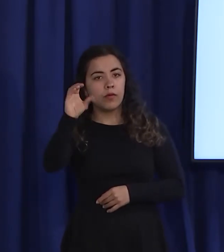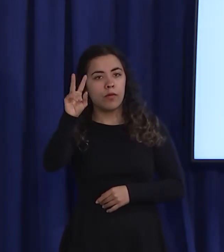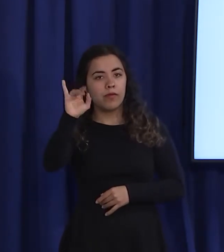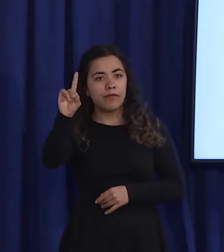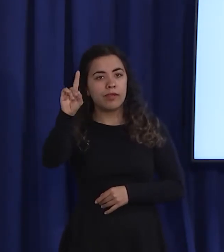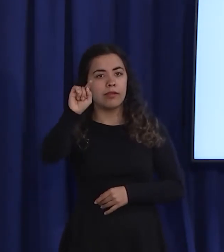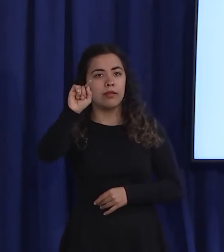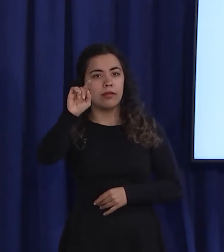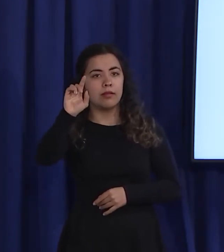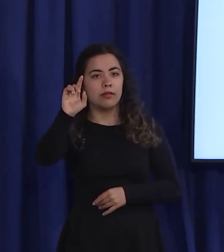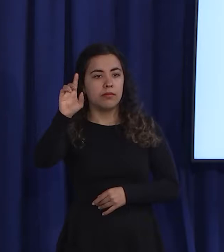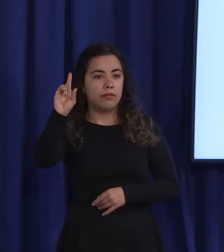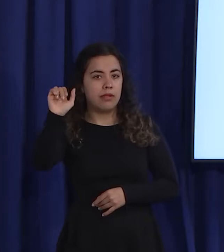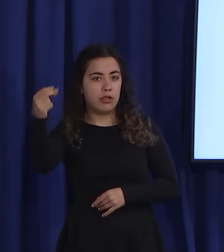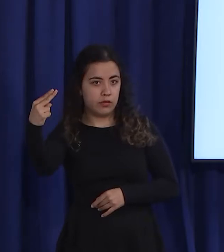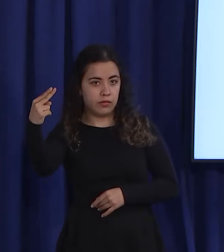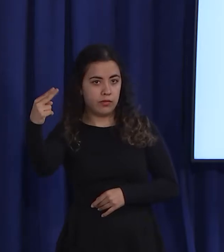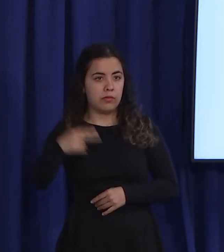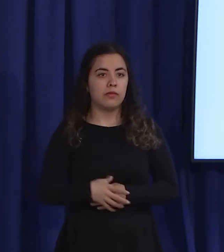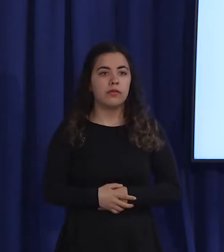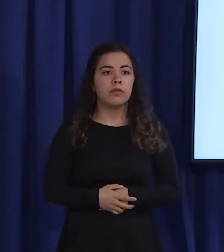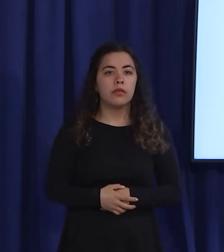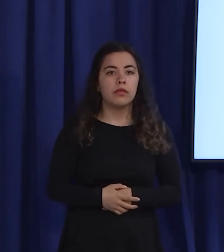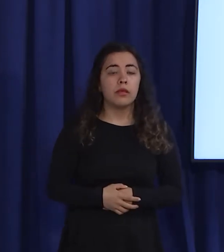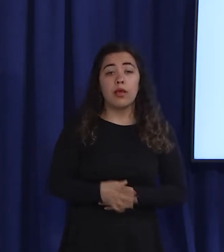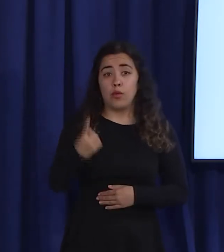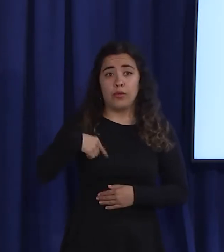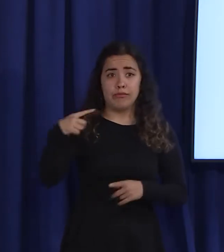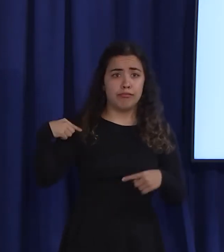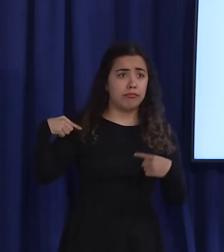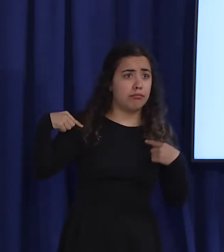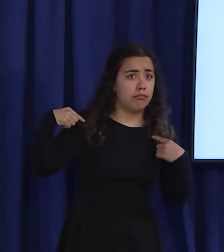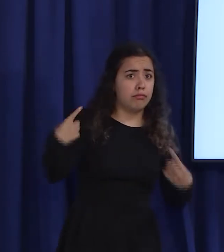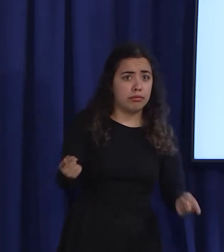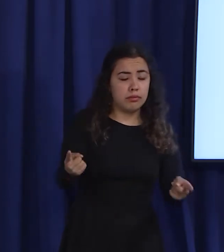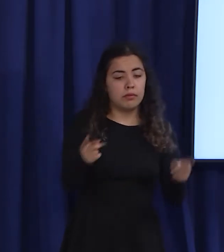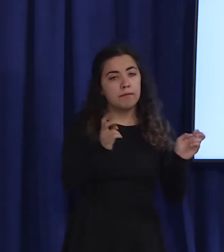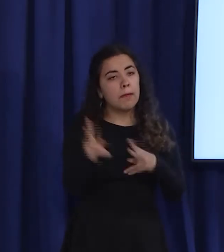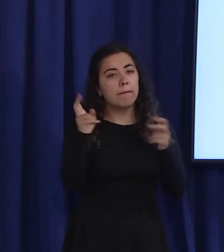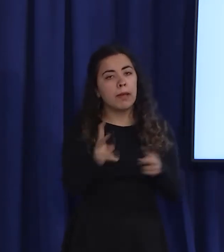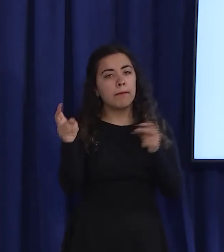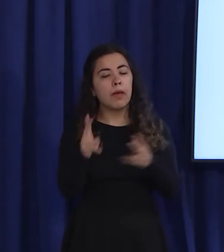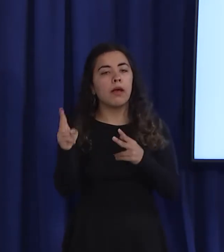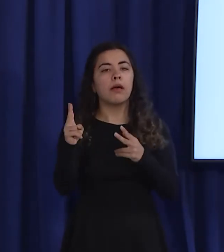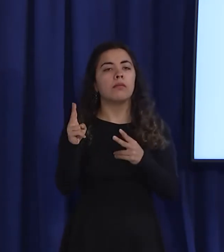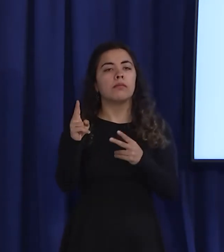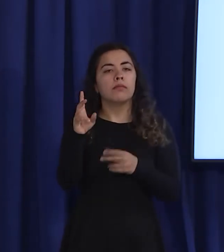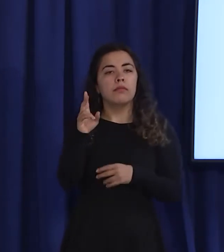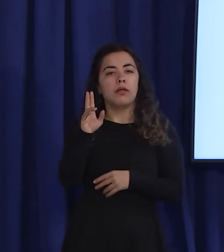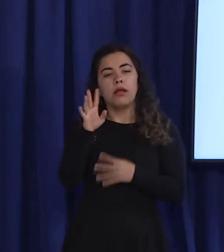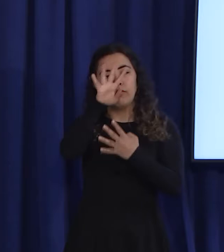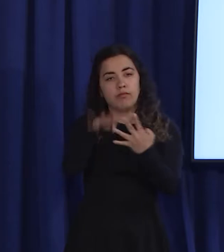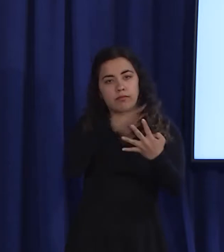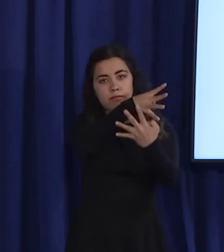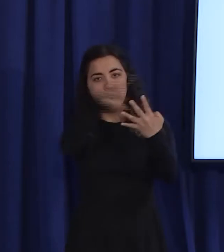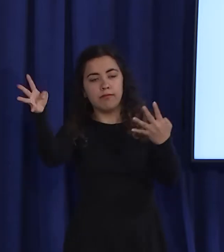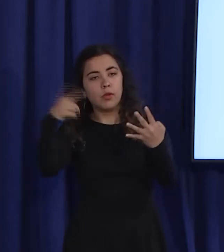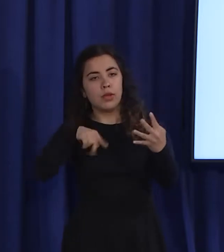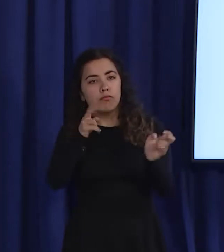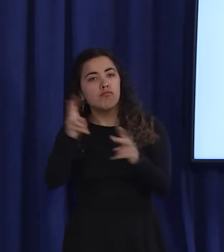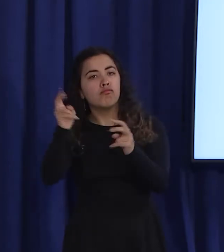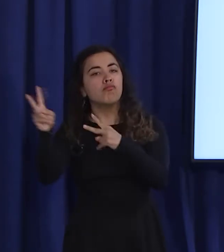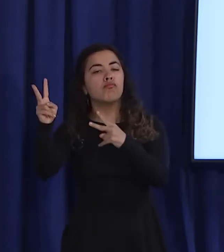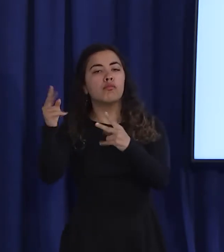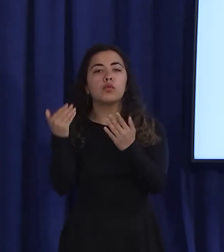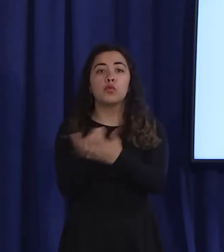chi.gov/COVID-, and we've updated that spreadsheet and all of the data on it this week. You can make graphs yourself if you want to see what's happening